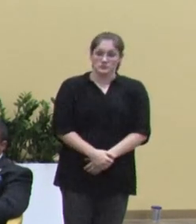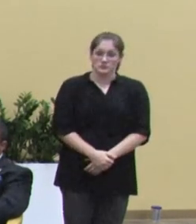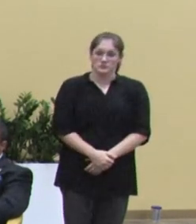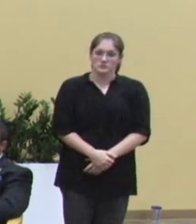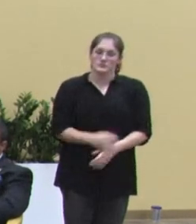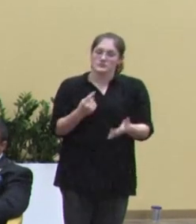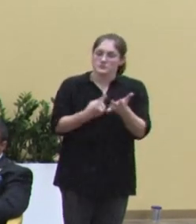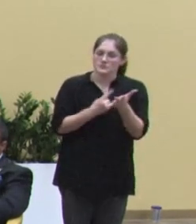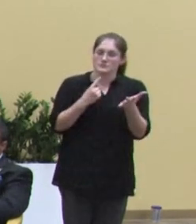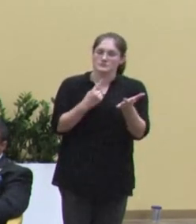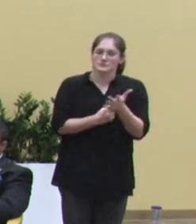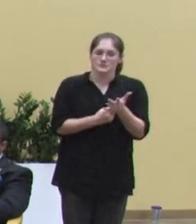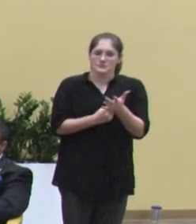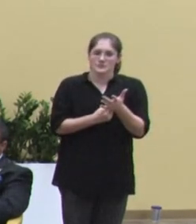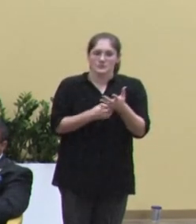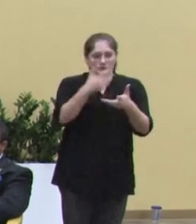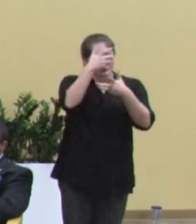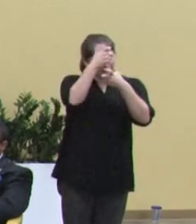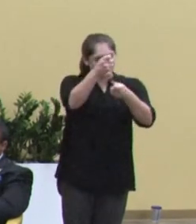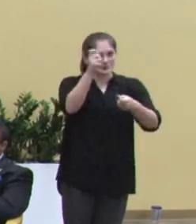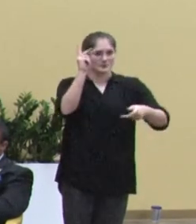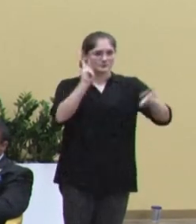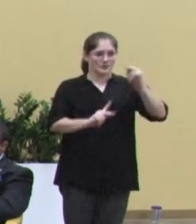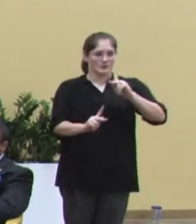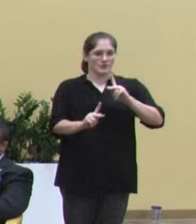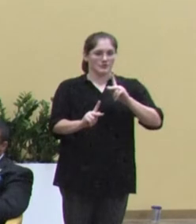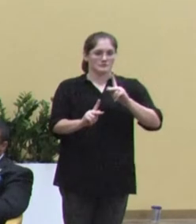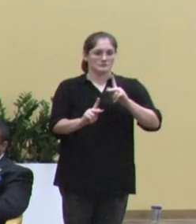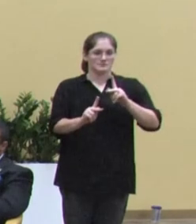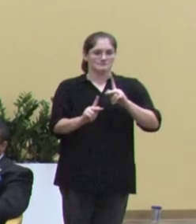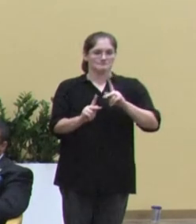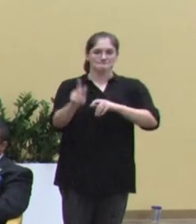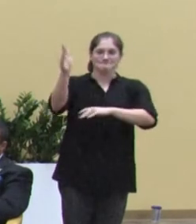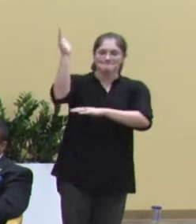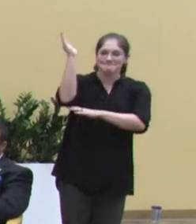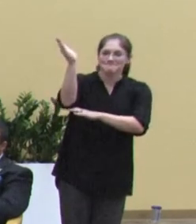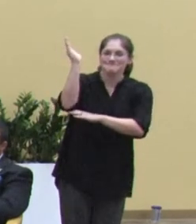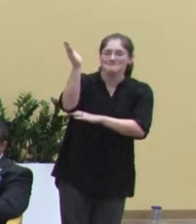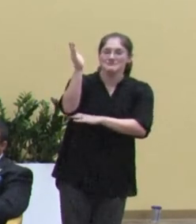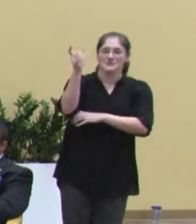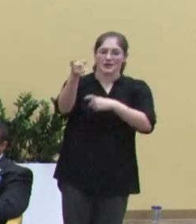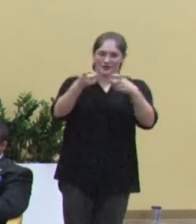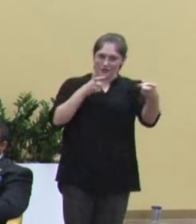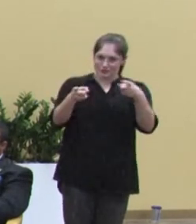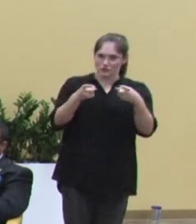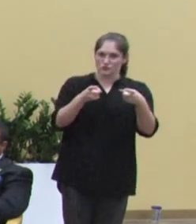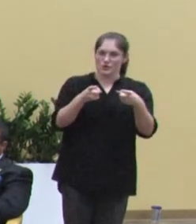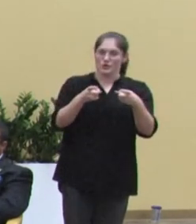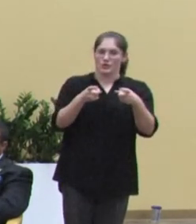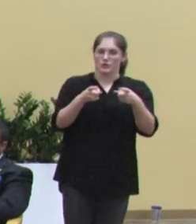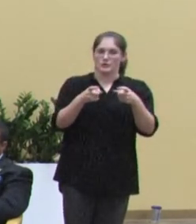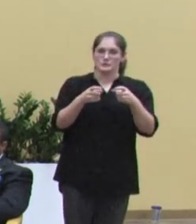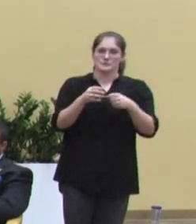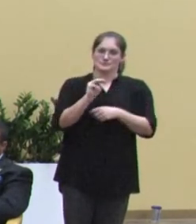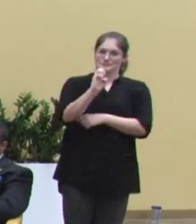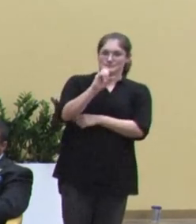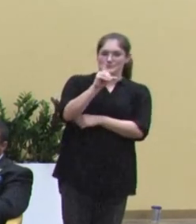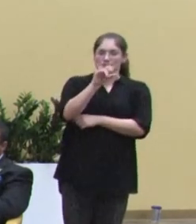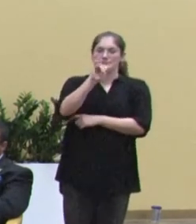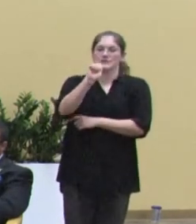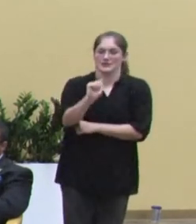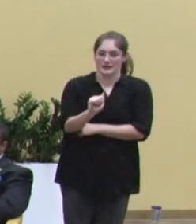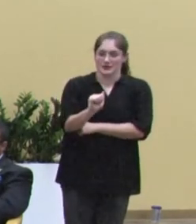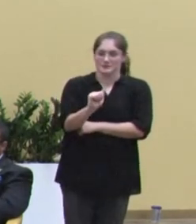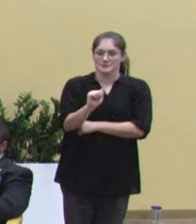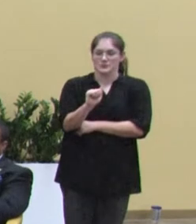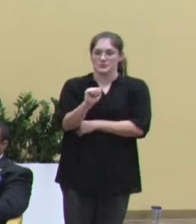in the people who take the microphone and who really control the airwaves. I think, and again, I went back to the whole notion of the